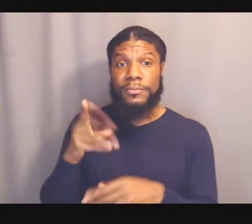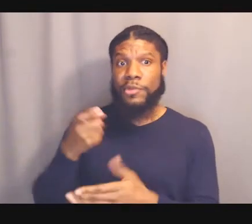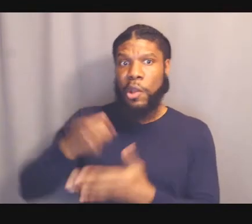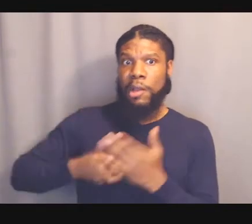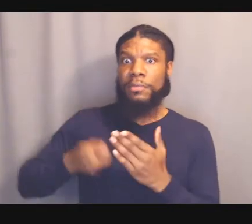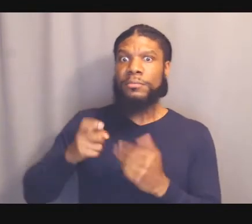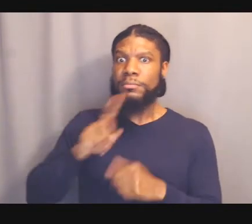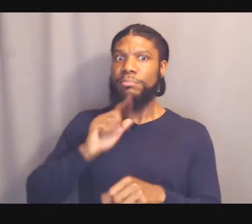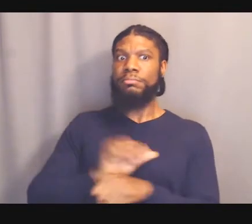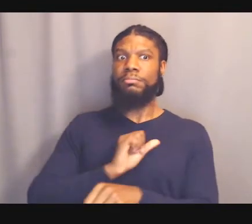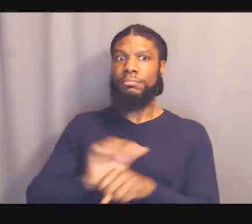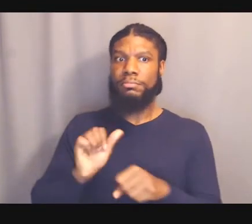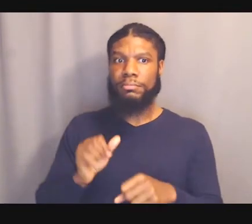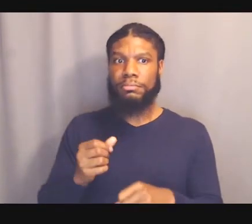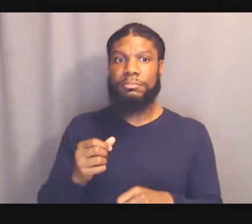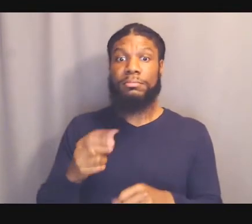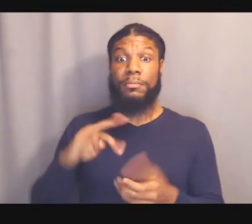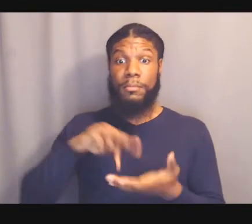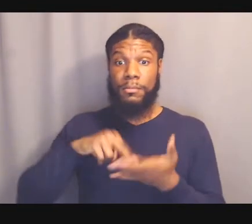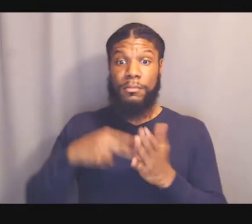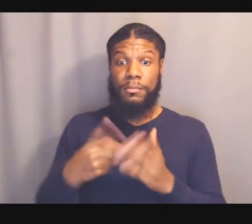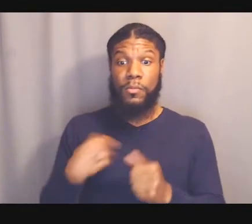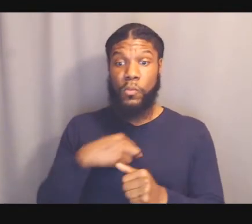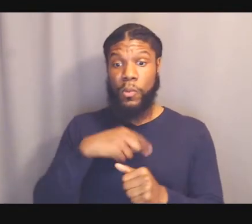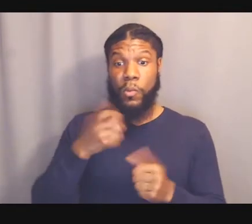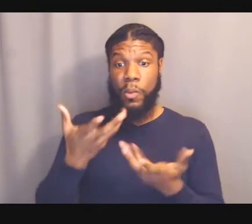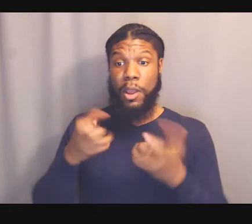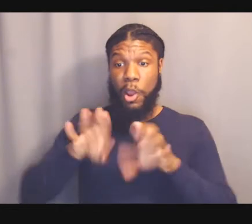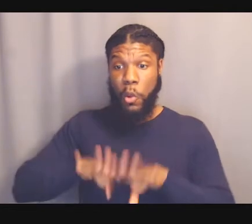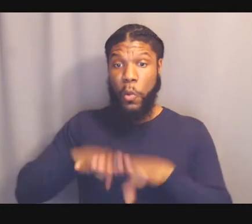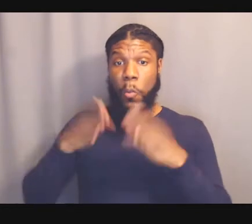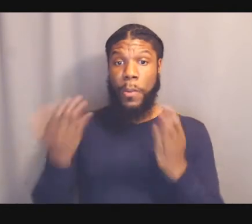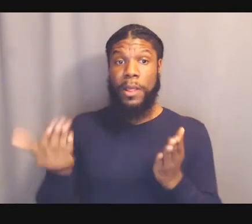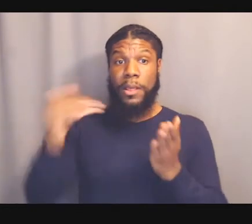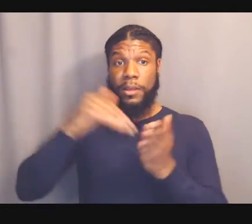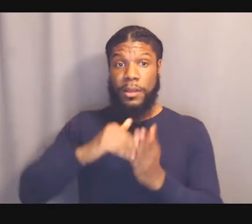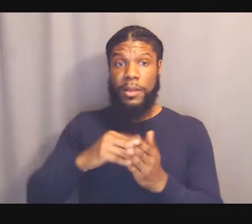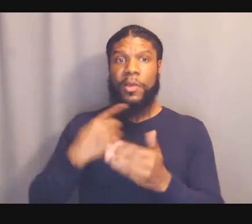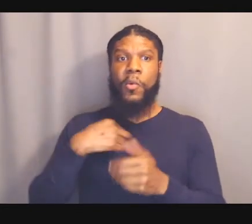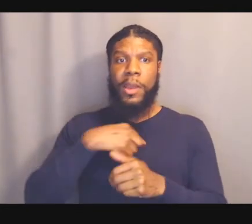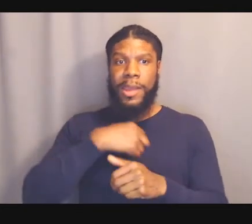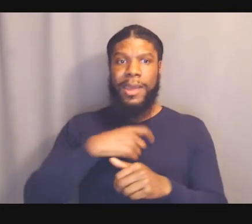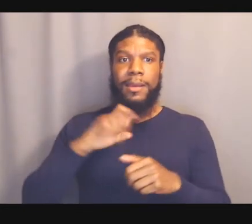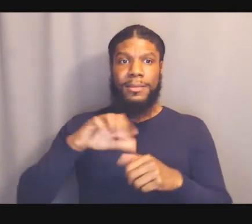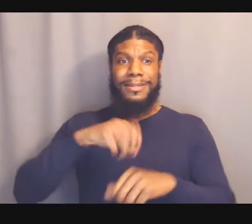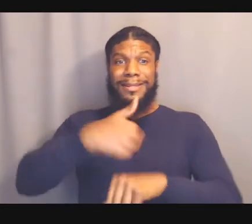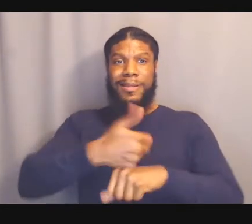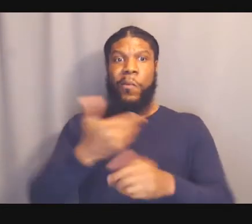We have to resituate. We have to put new systems in place